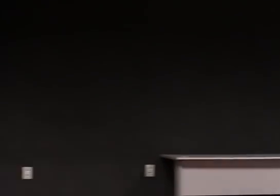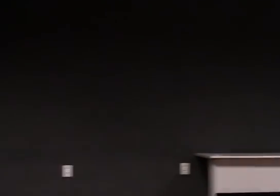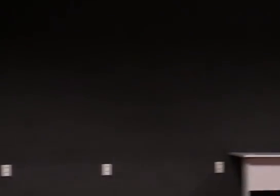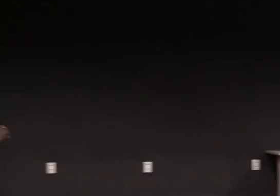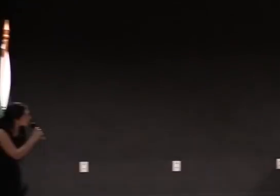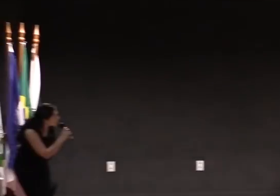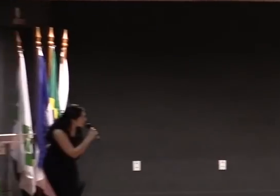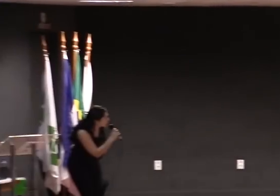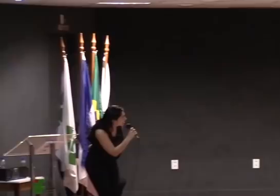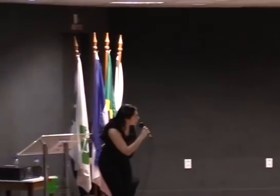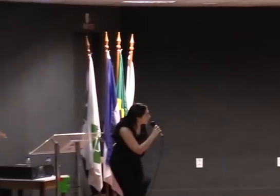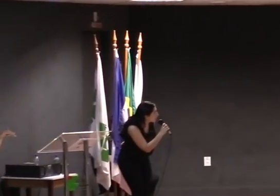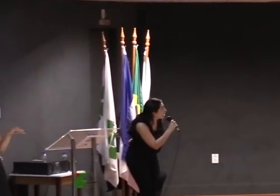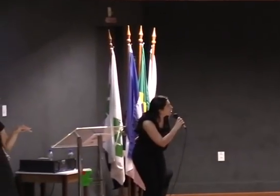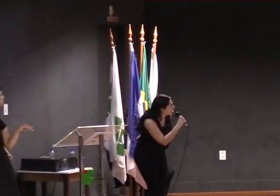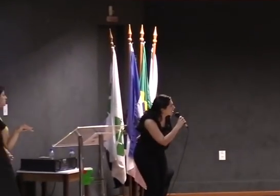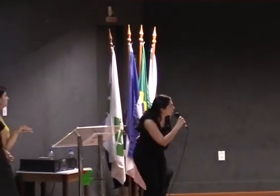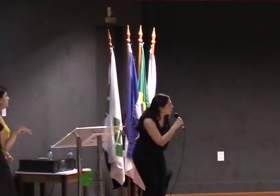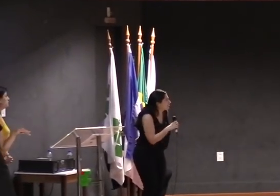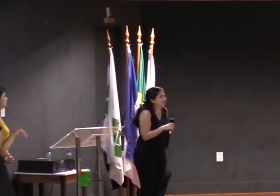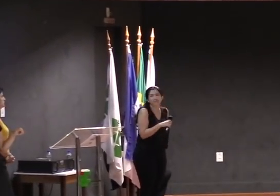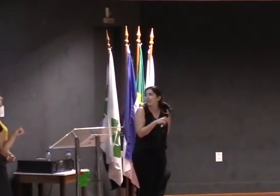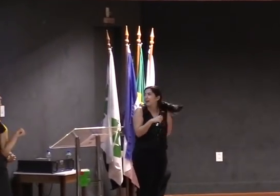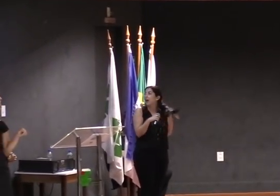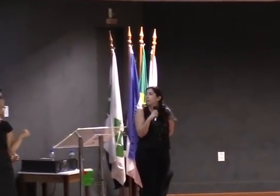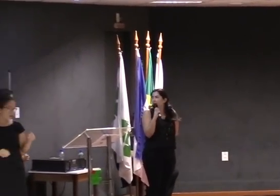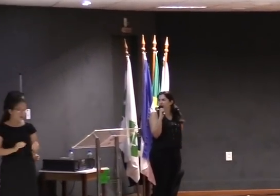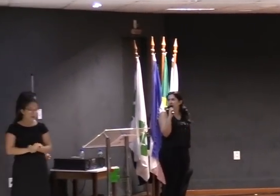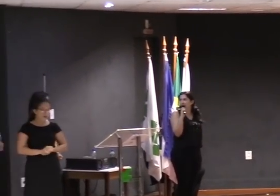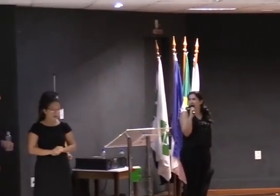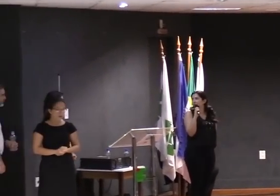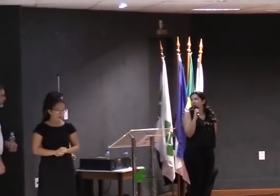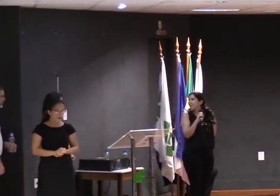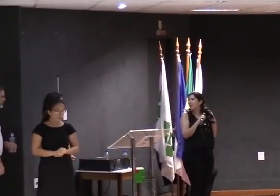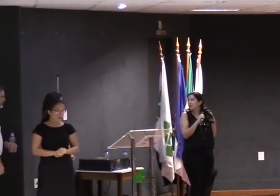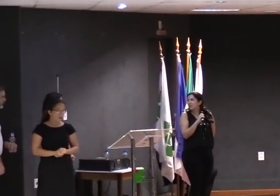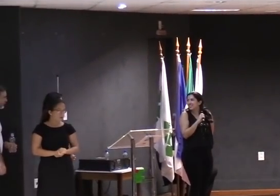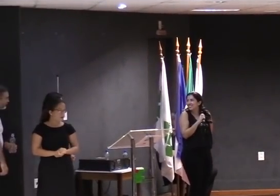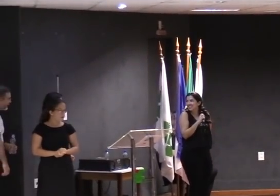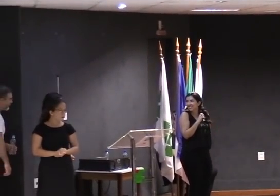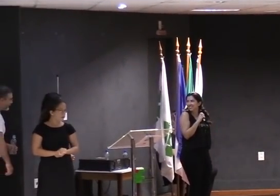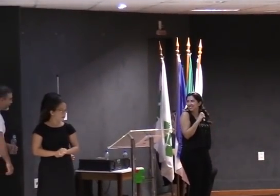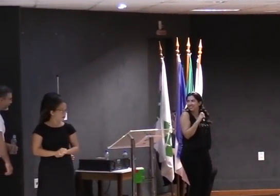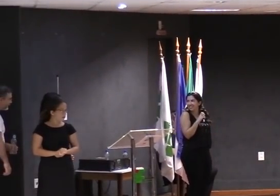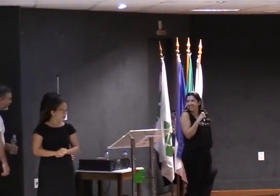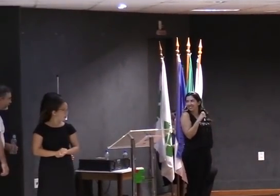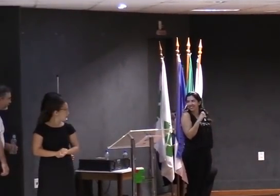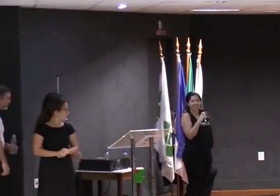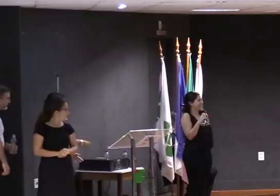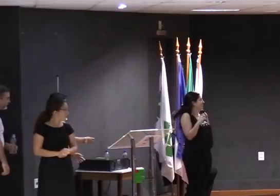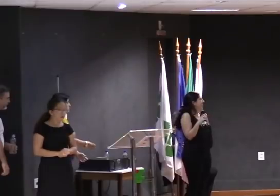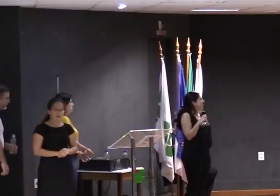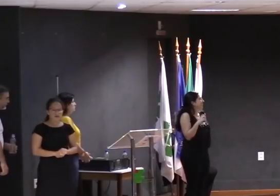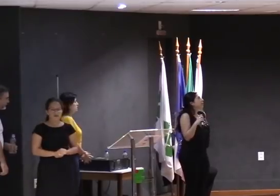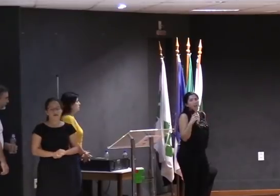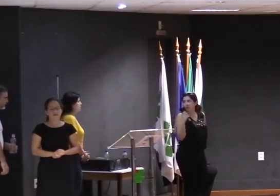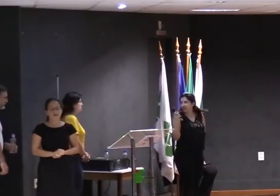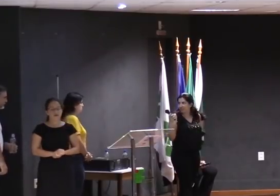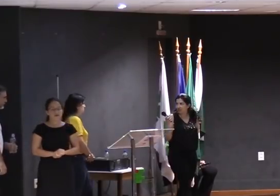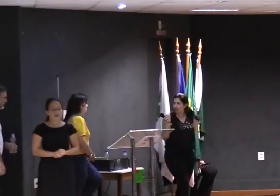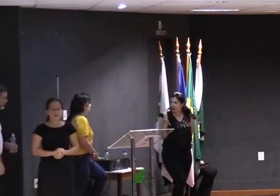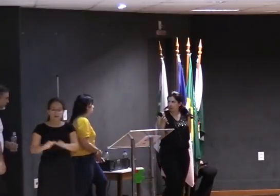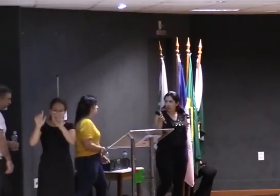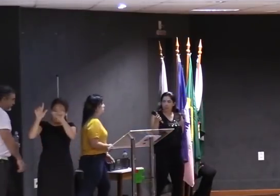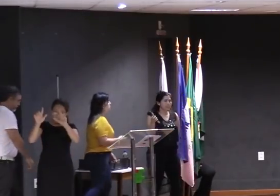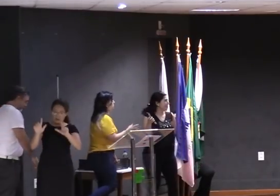ver um tablet? Padlet. Padlet. Yes. Padlet. So this Padlet